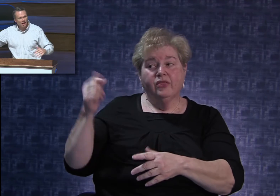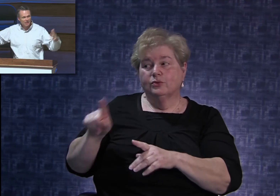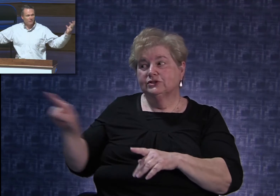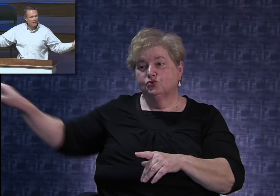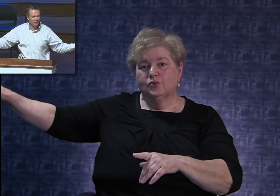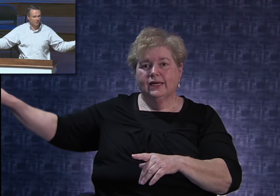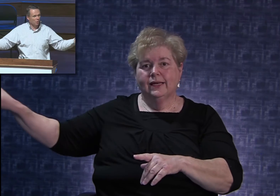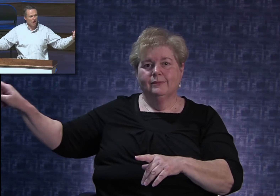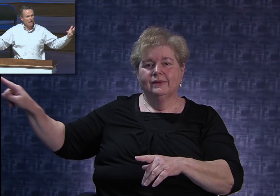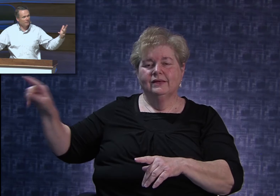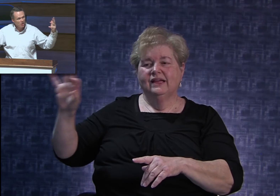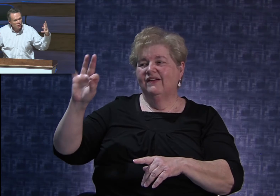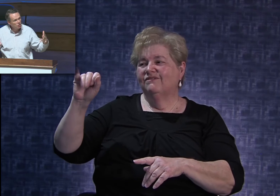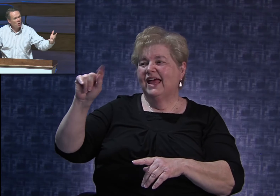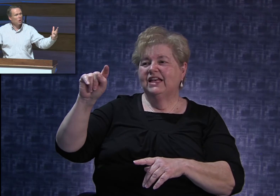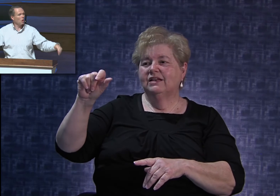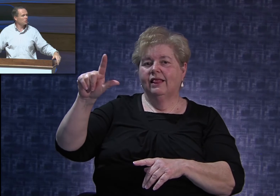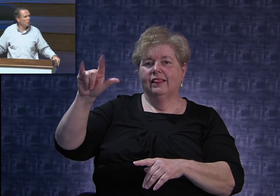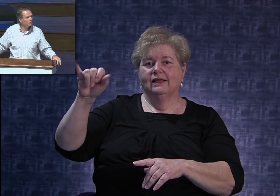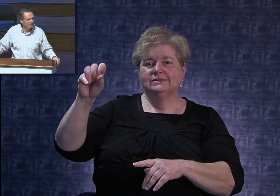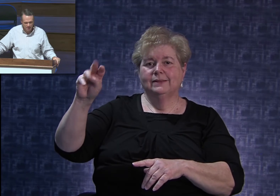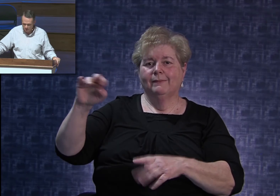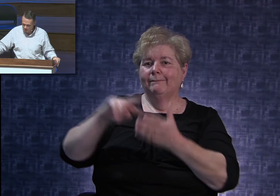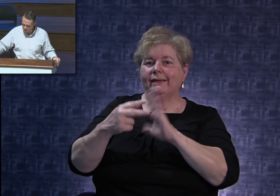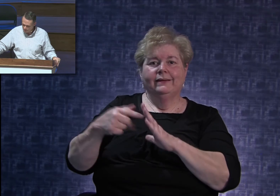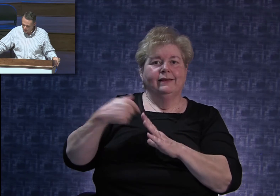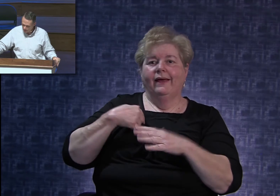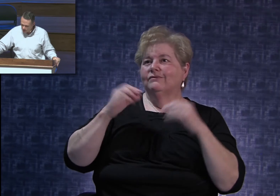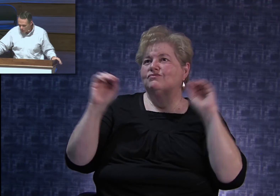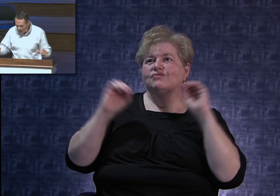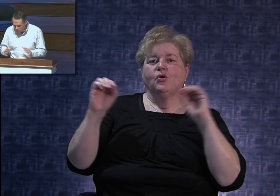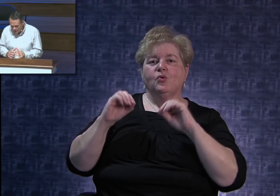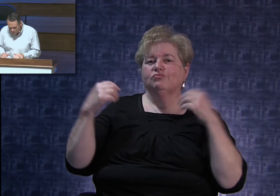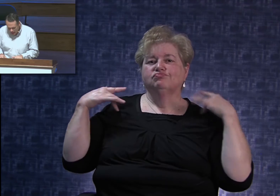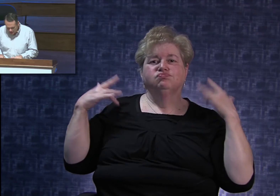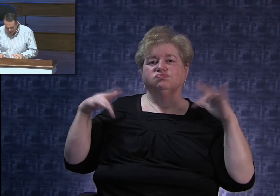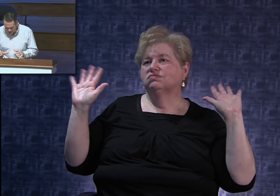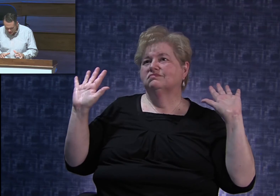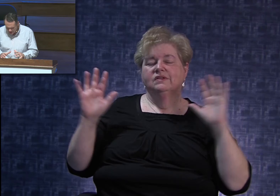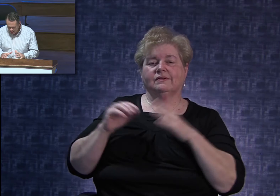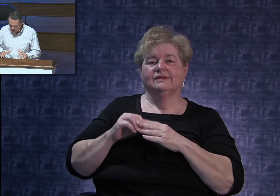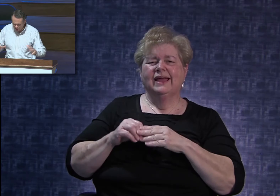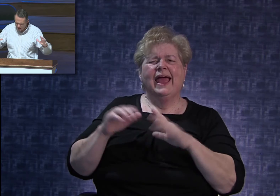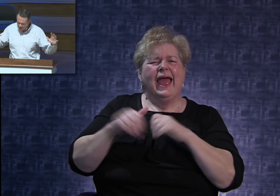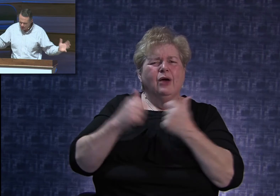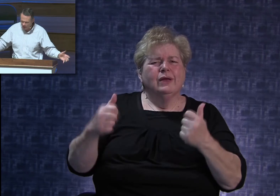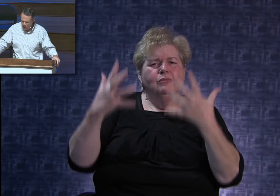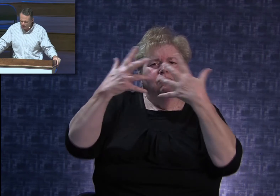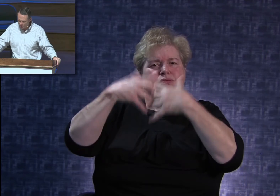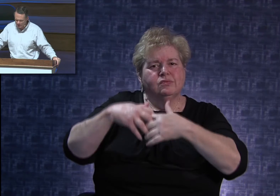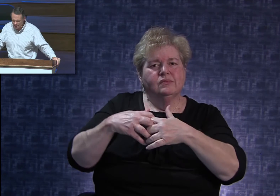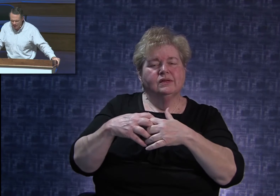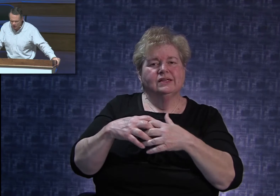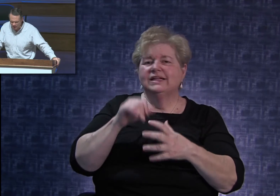sovereignty side is fatalism, where I have no call to obedience. And so how do we manage this tension? He's not dealing with